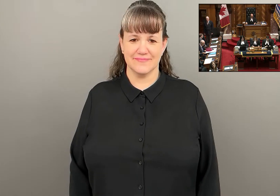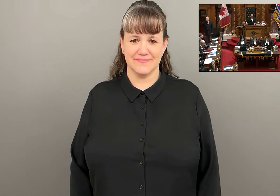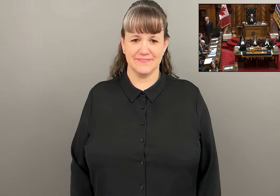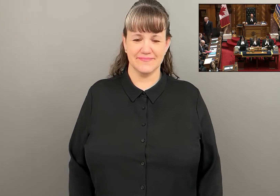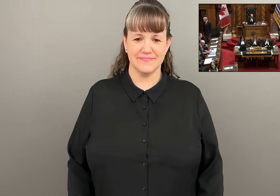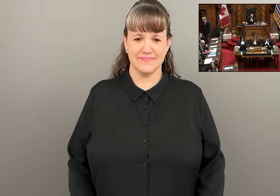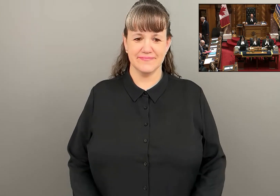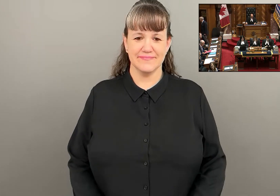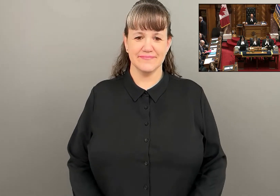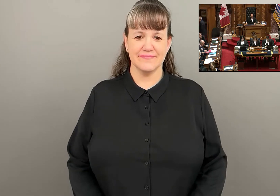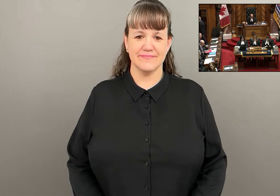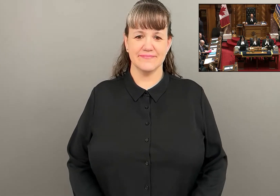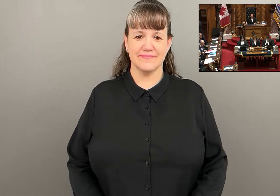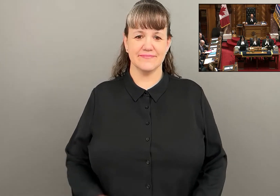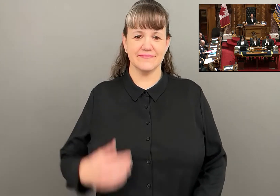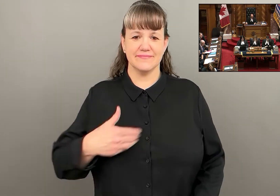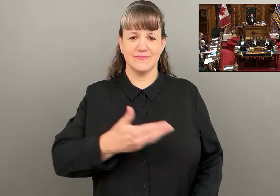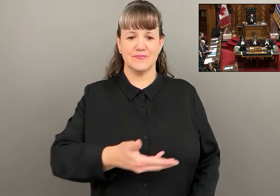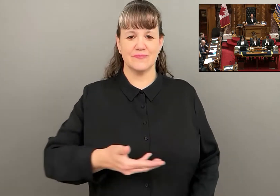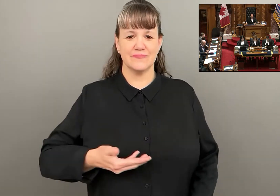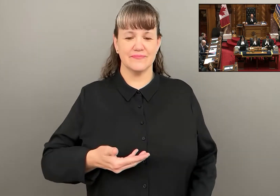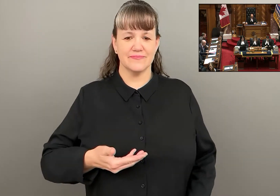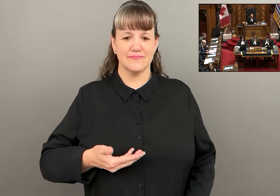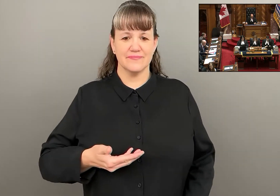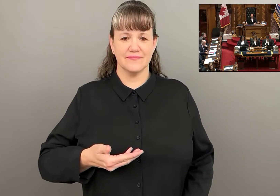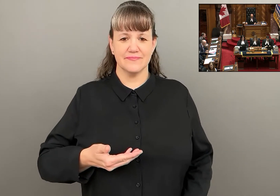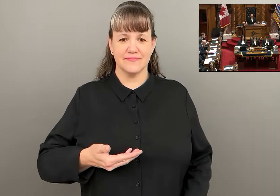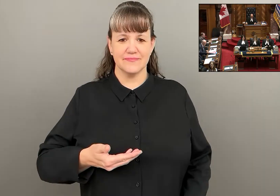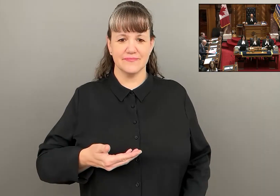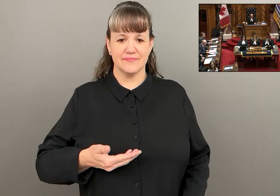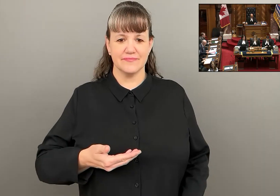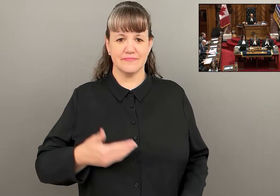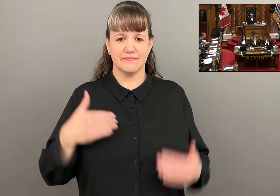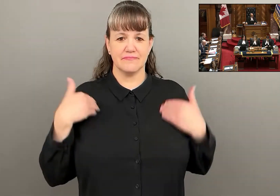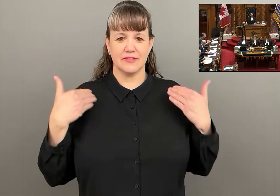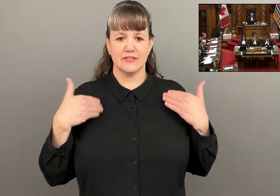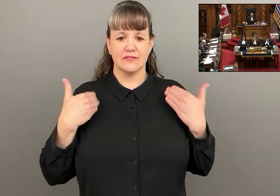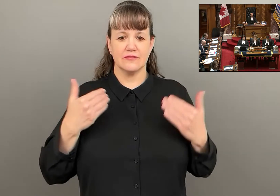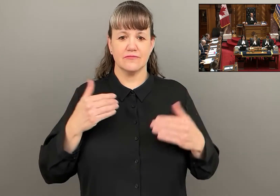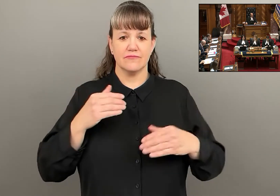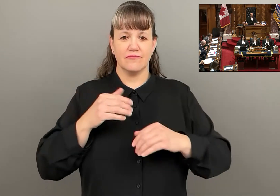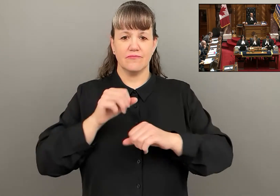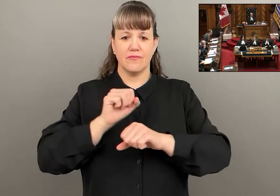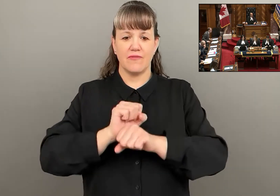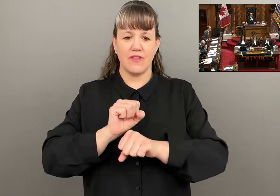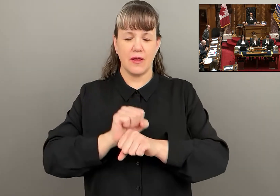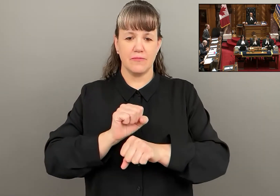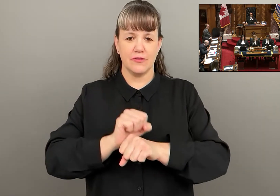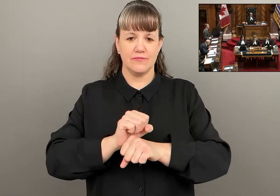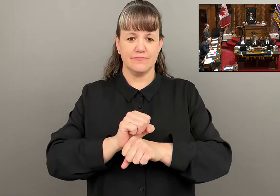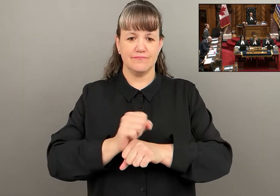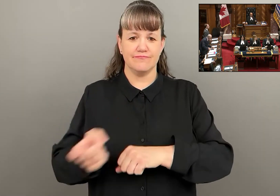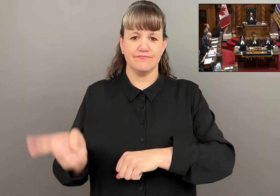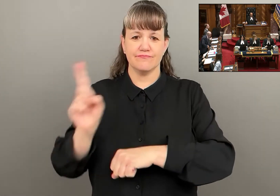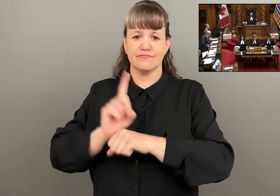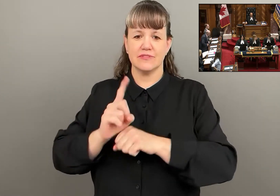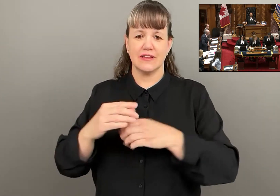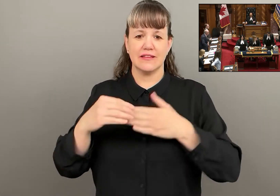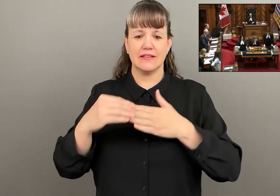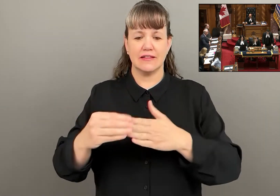I invite the the Minister of Labour to lead the House in prayer or reflection.